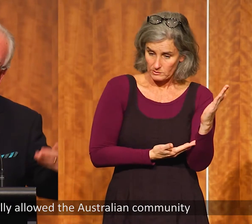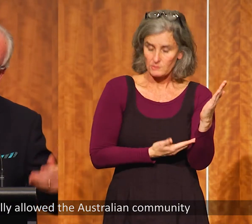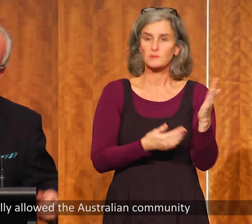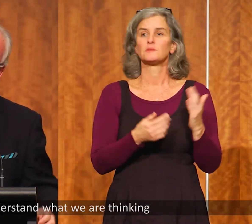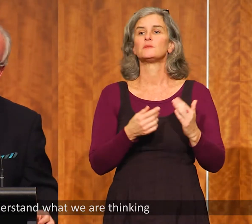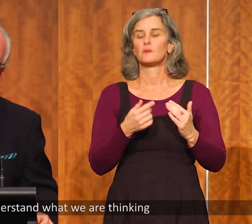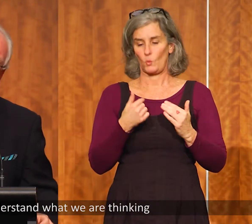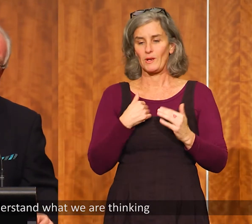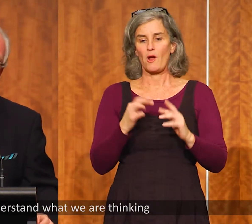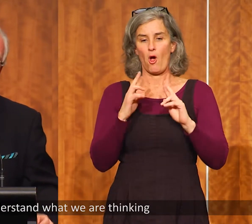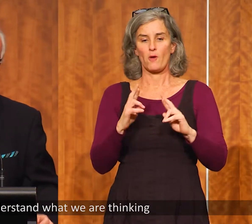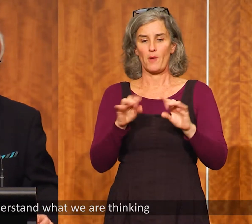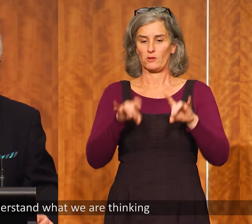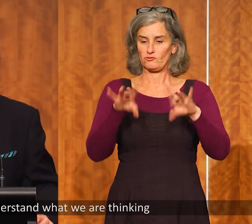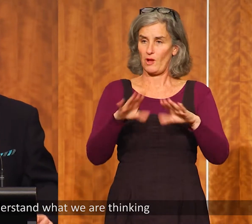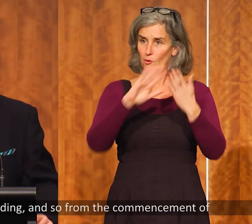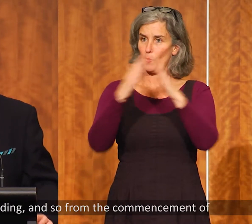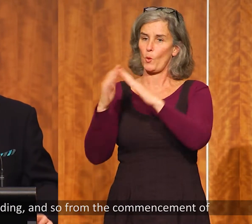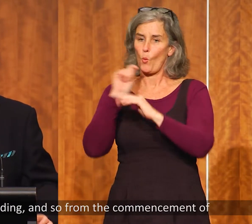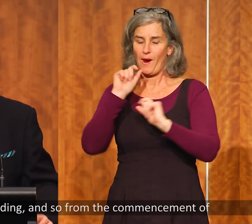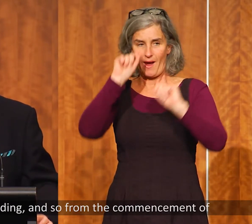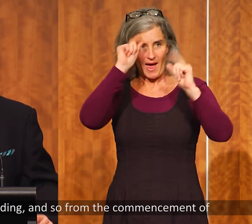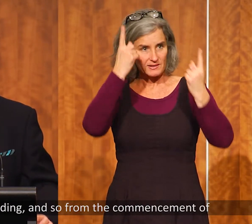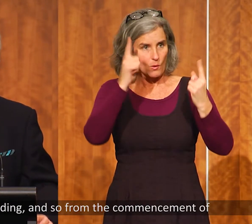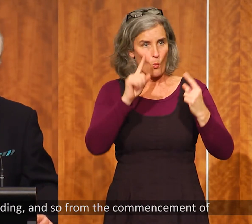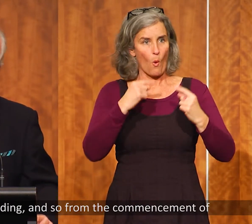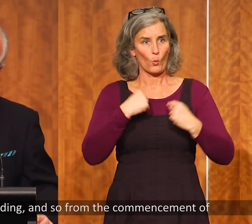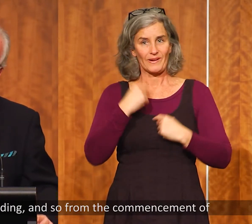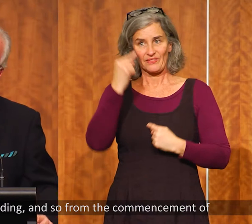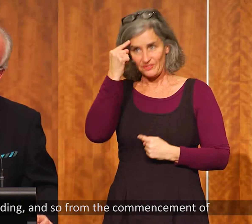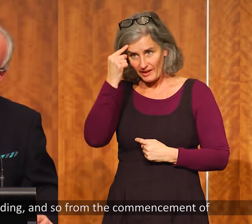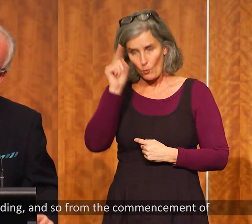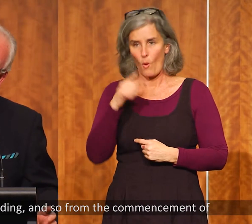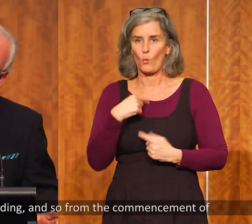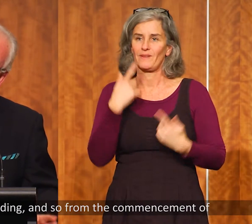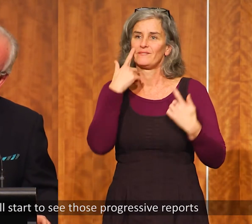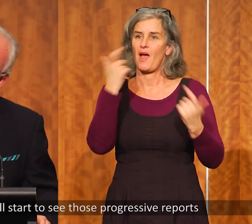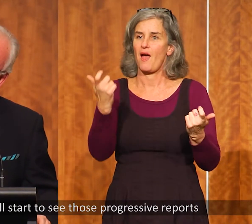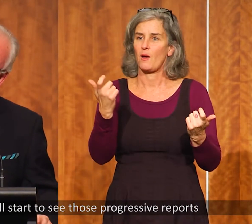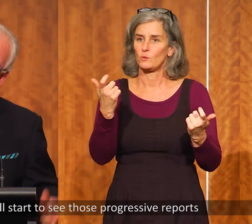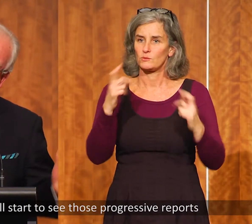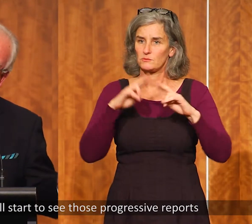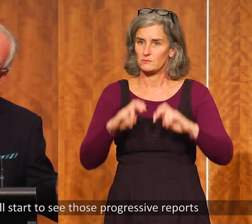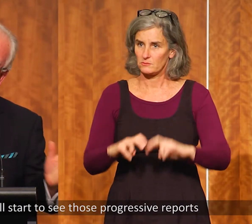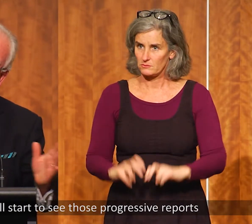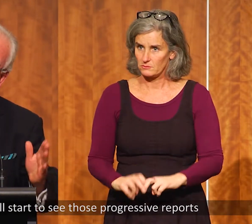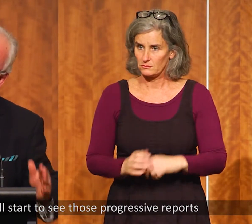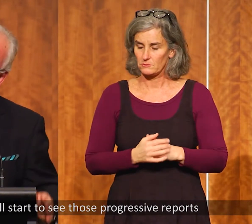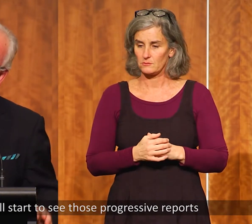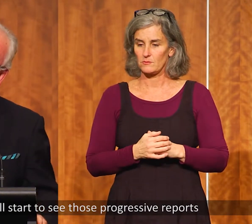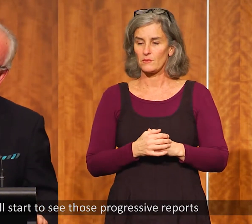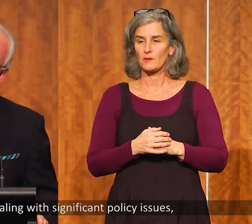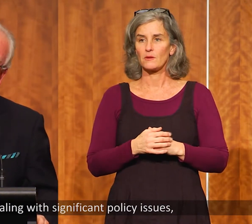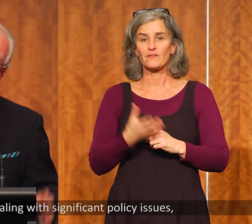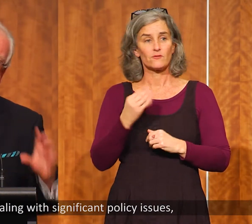Australian community to understand what we're thinking and what we're finding. And so from the commencement of next year, you'll start to see these